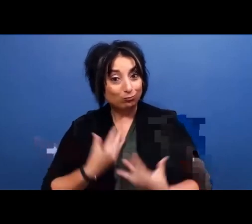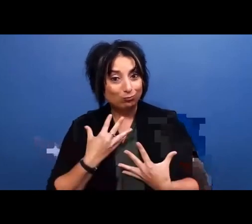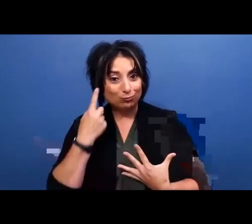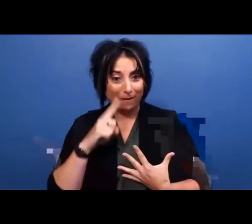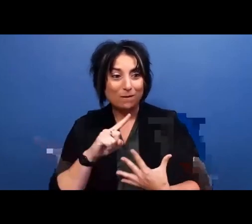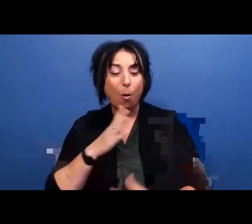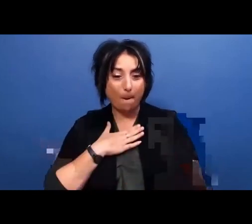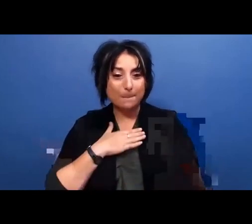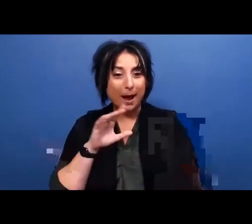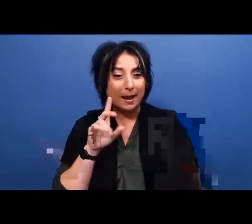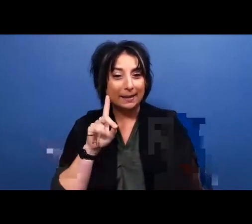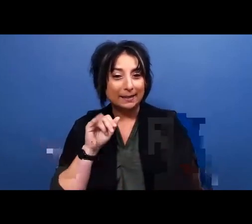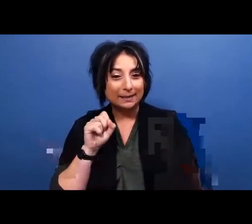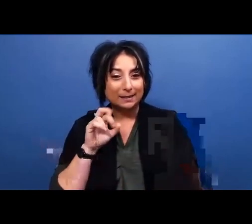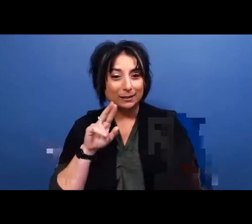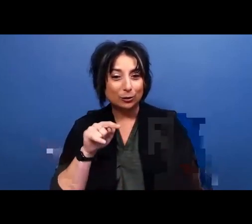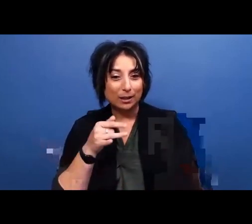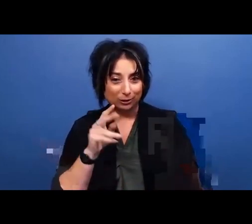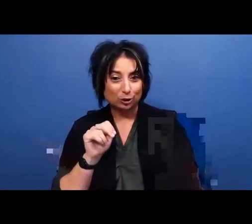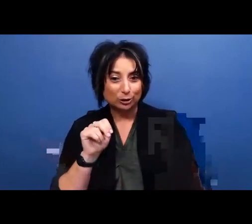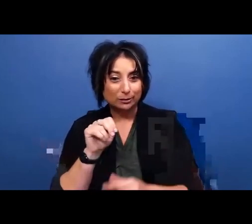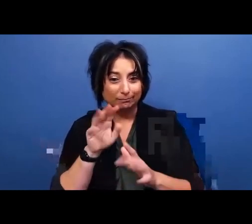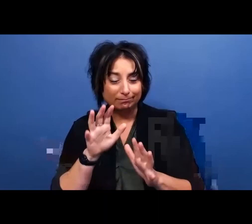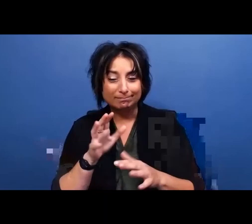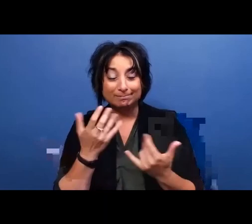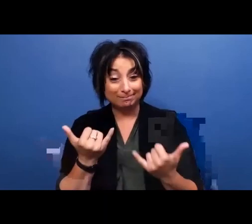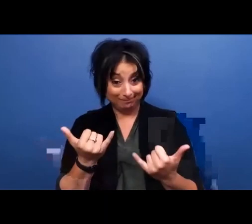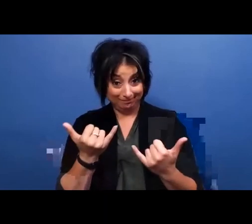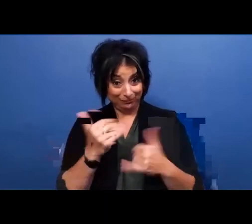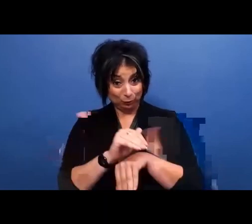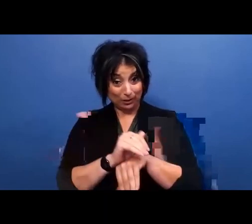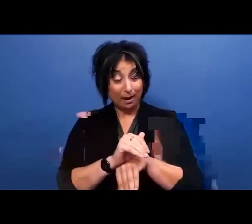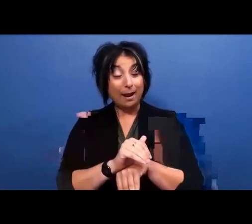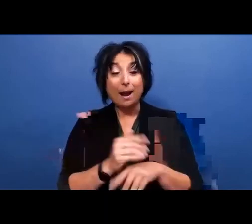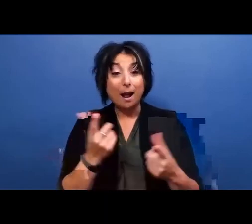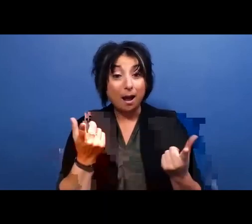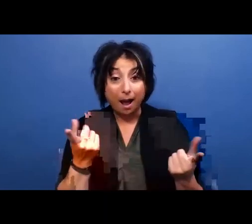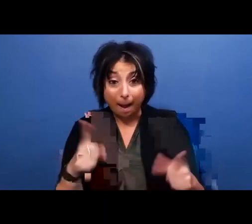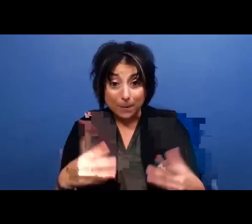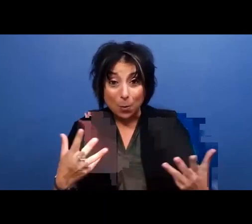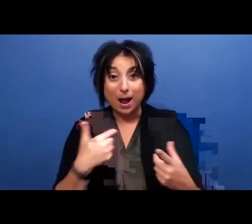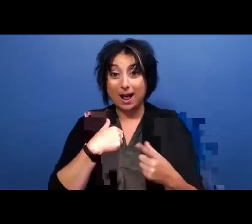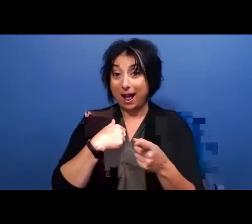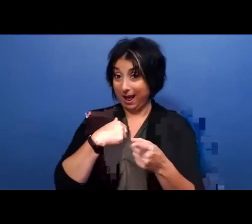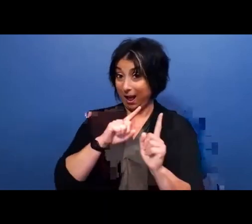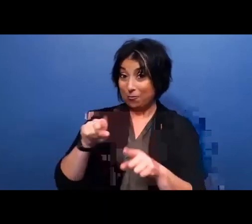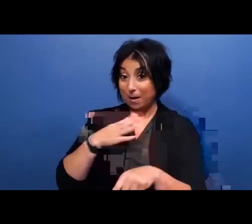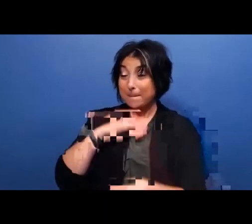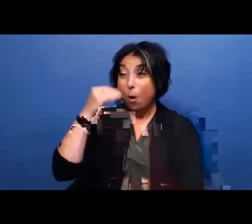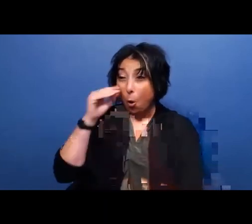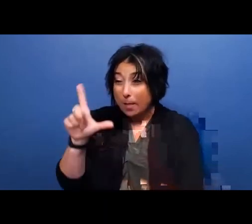dissertation. So tonight, I actually went to my home library and found